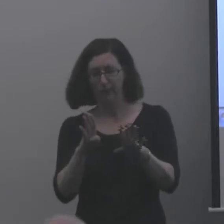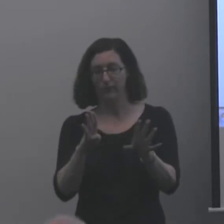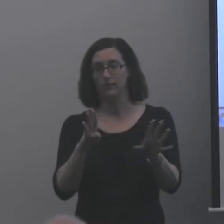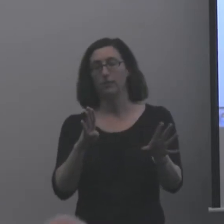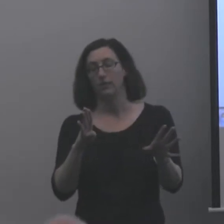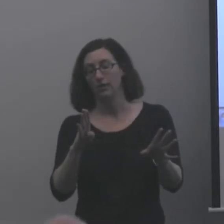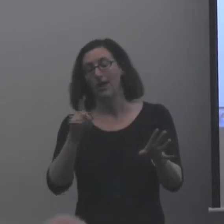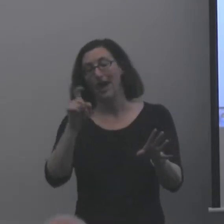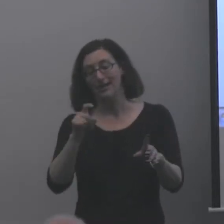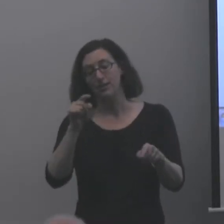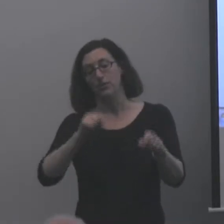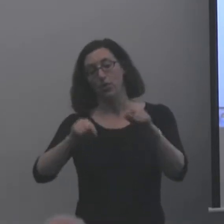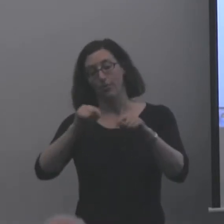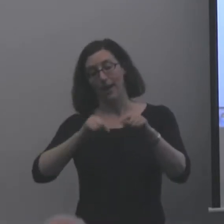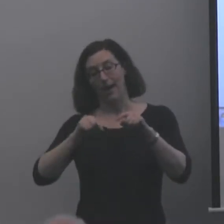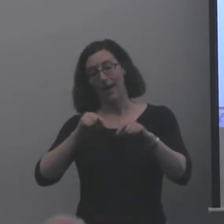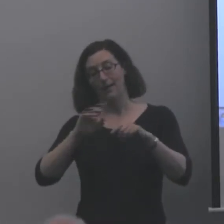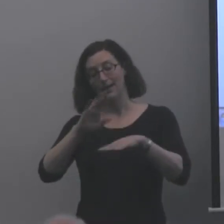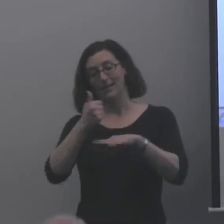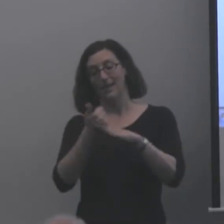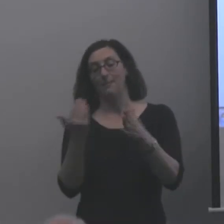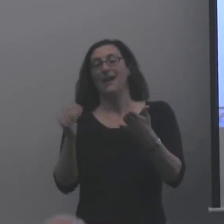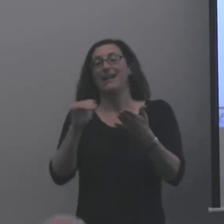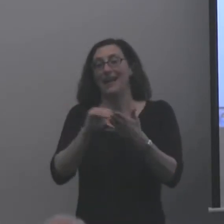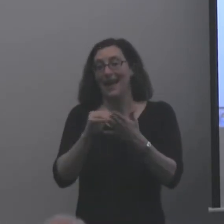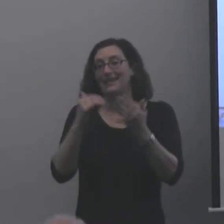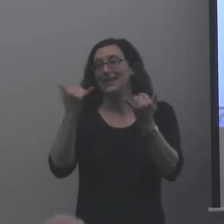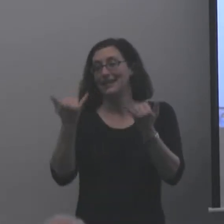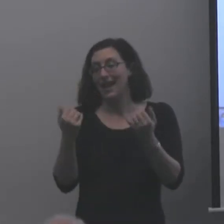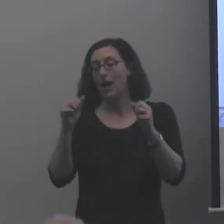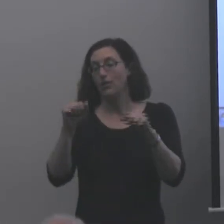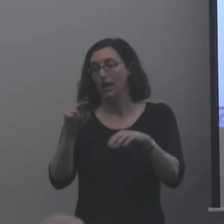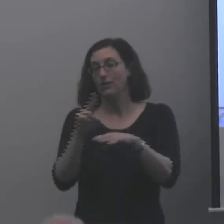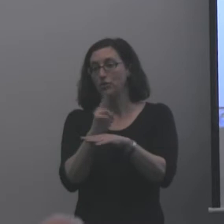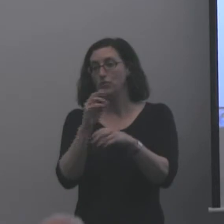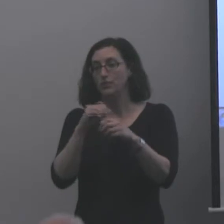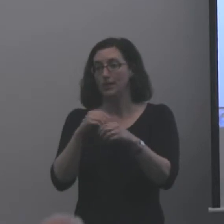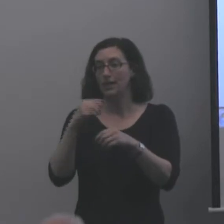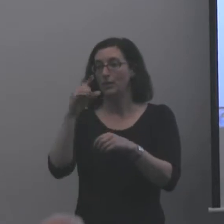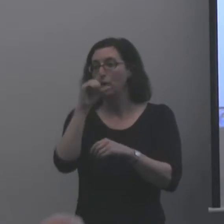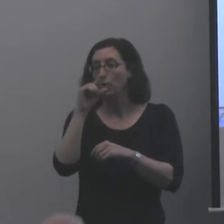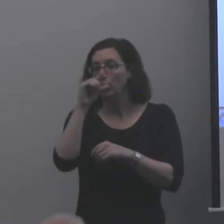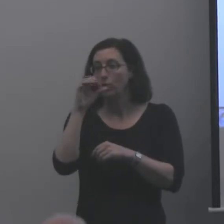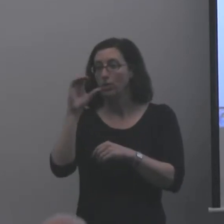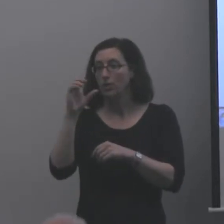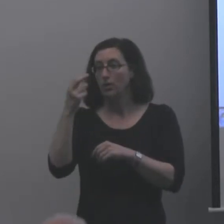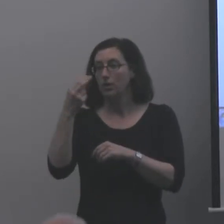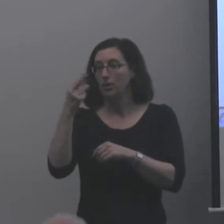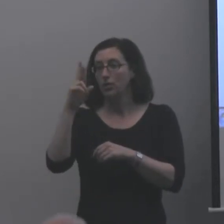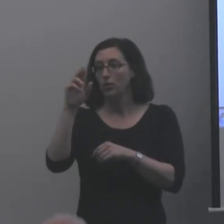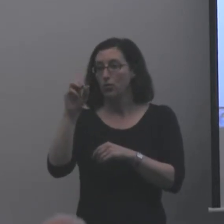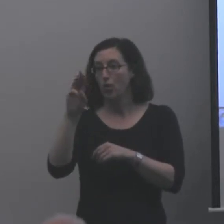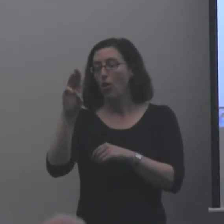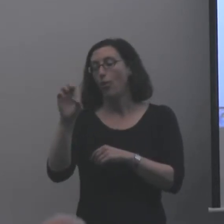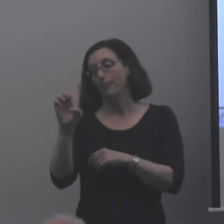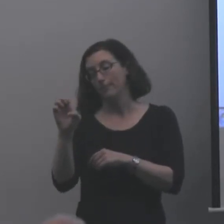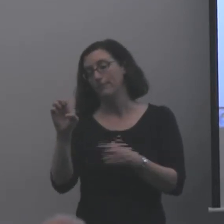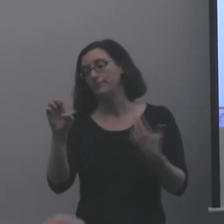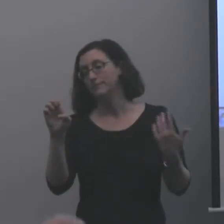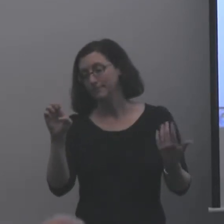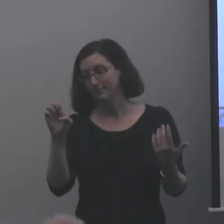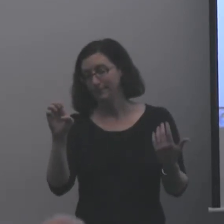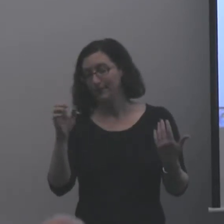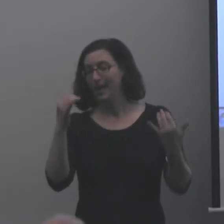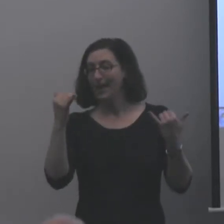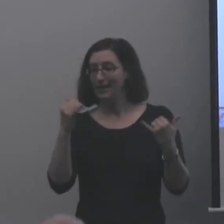I had to go back and reset it now that it opens up in Google Chrome, which is another web browser. So now I can